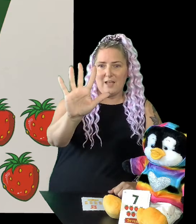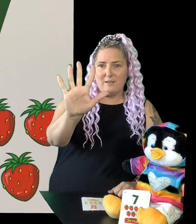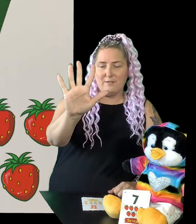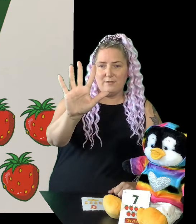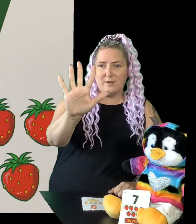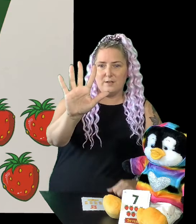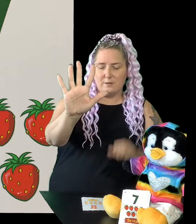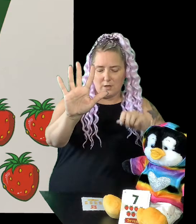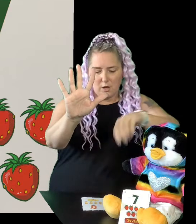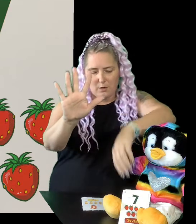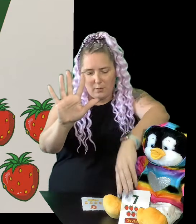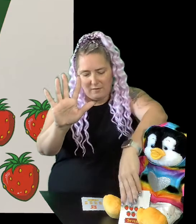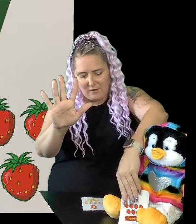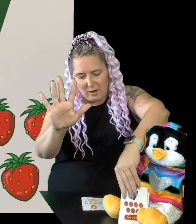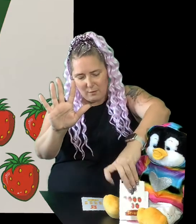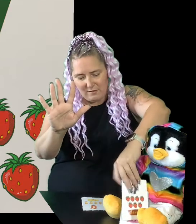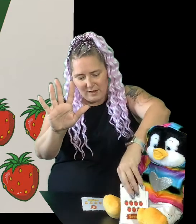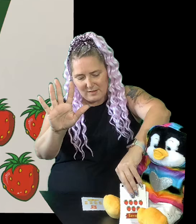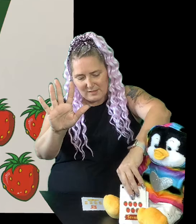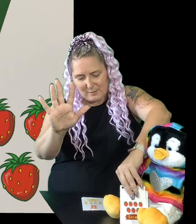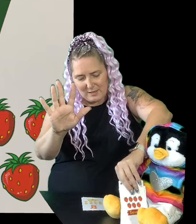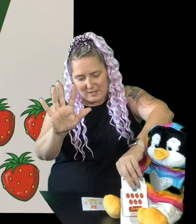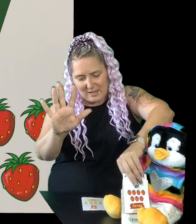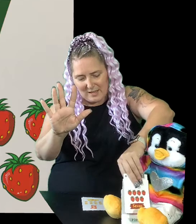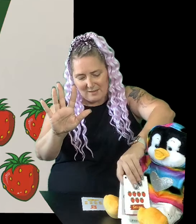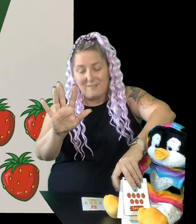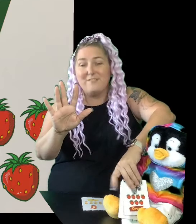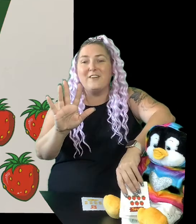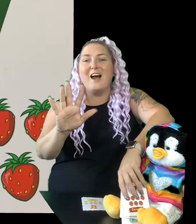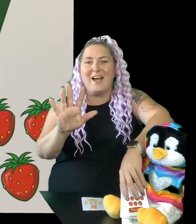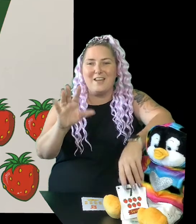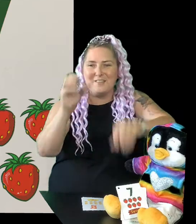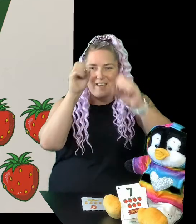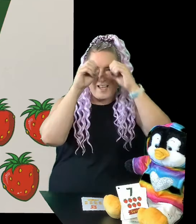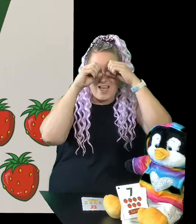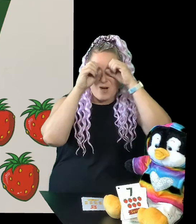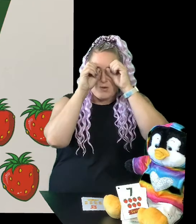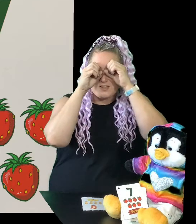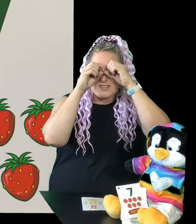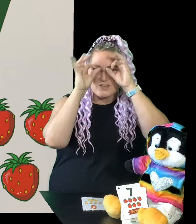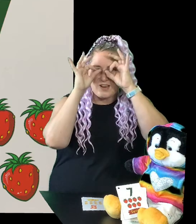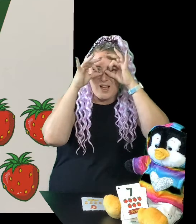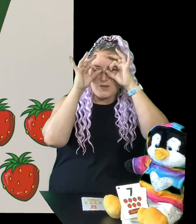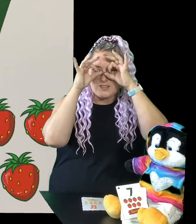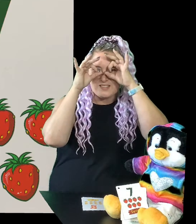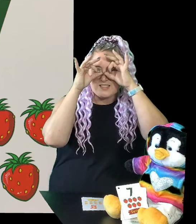5, I forgot what 5 is. Let me look again. 5 owls,